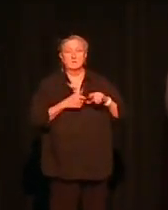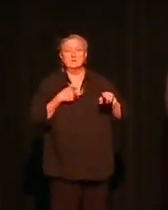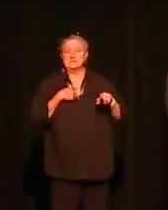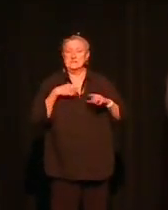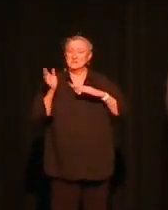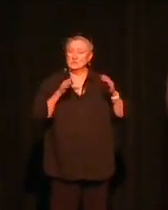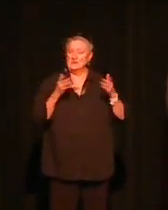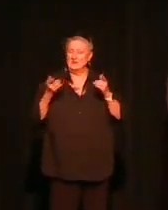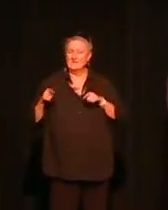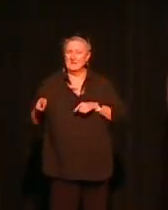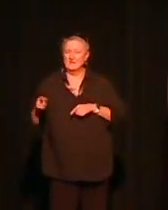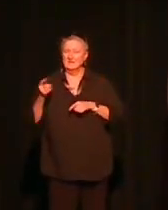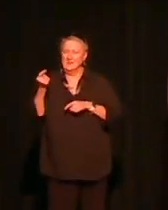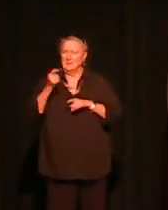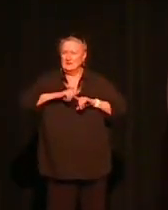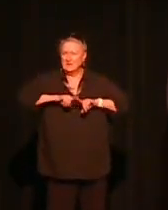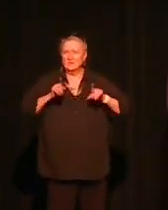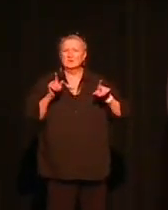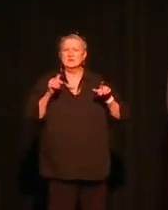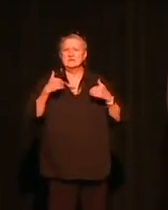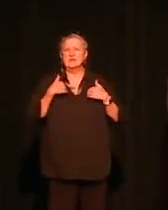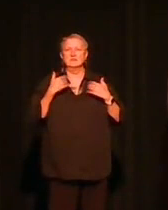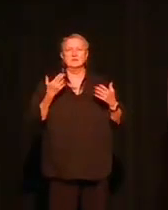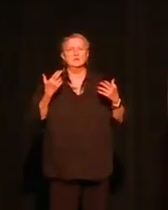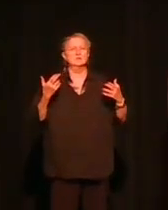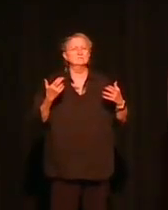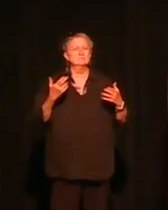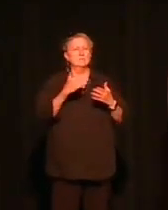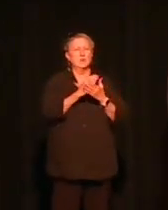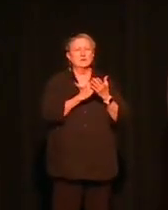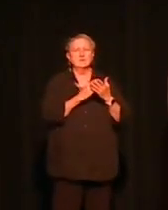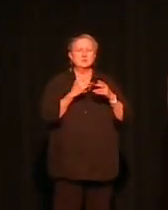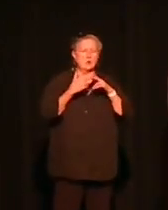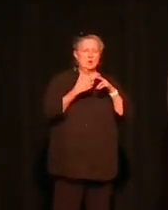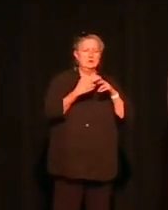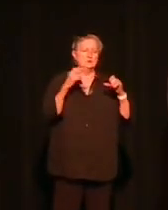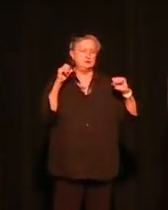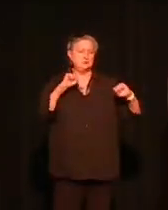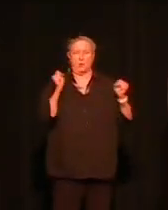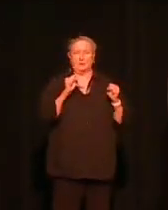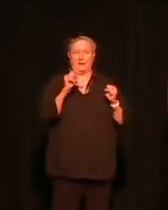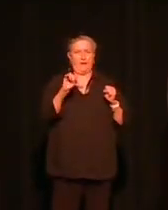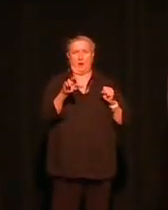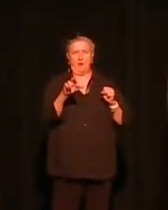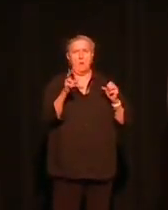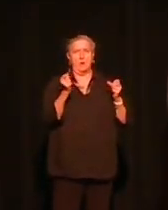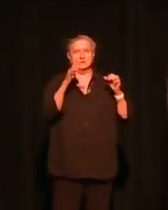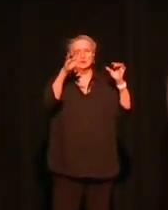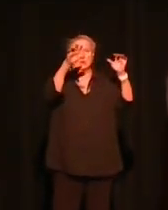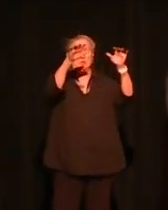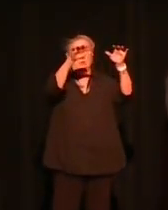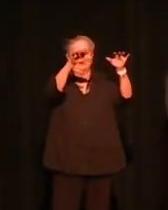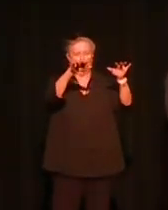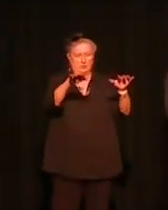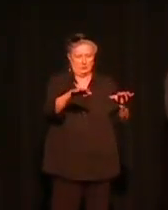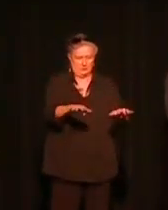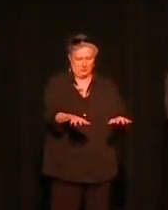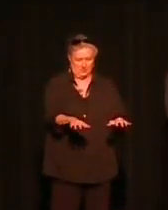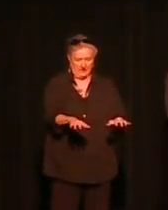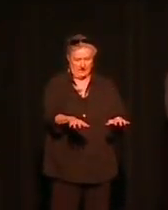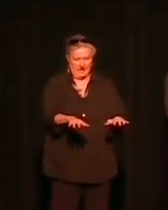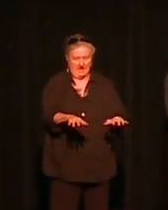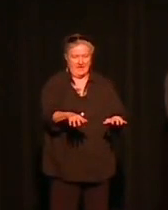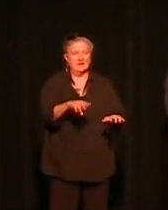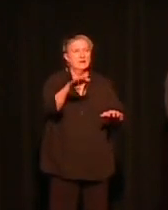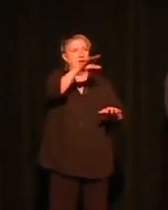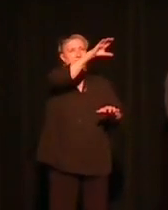bit different because there's a component to it called cold air. And cold air wants to sink. And there's upper level winds